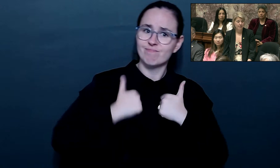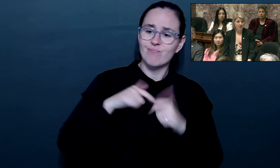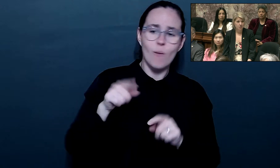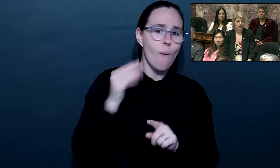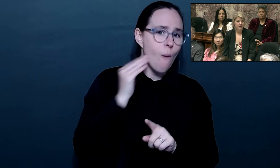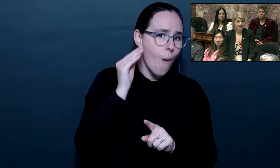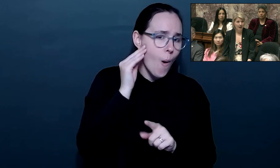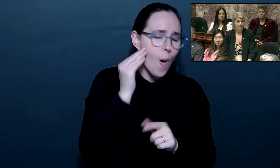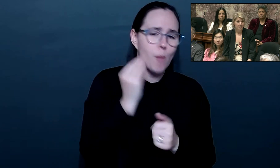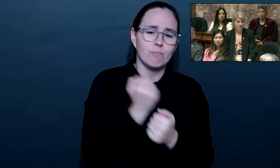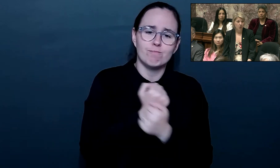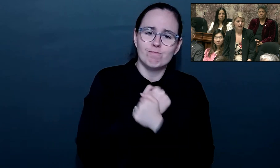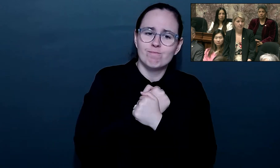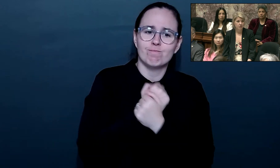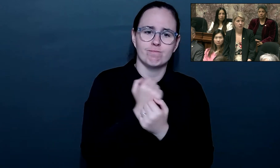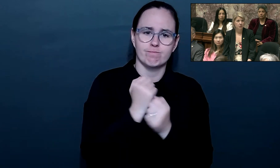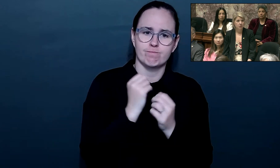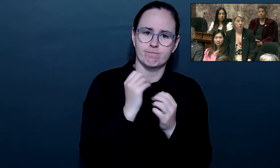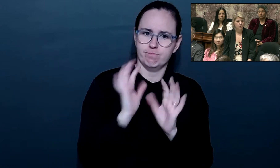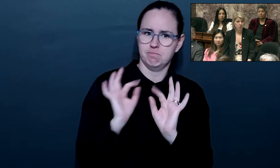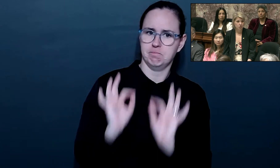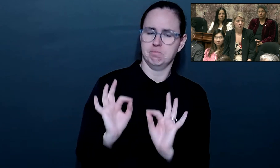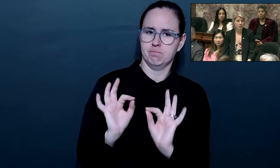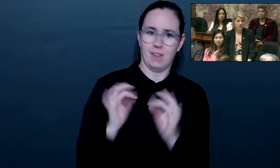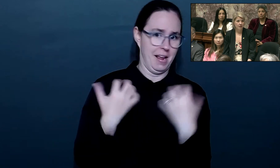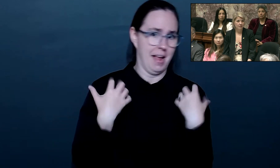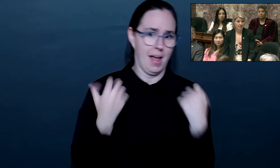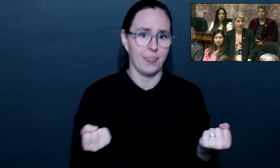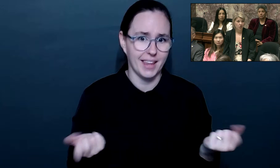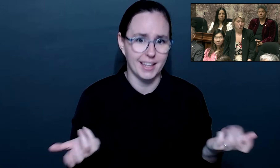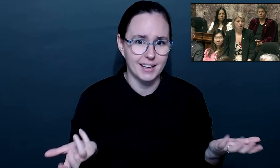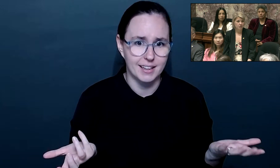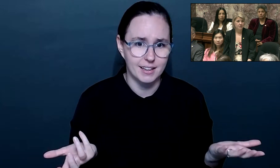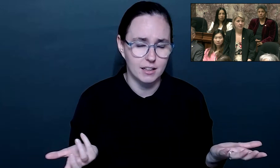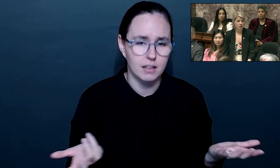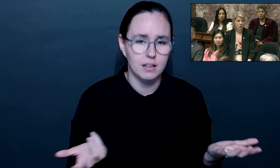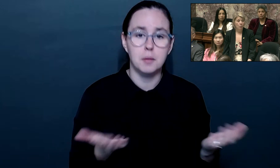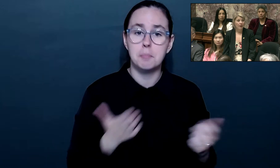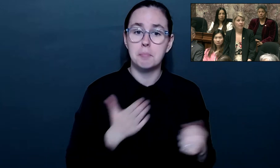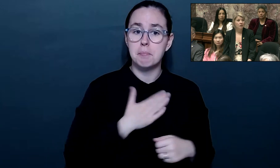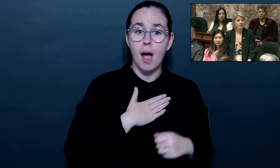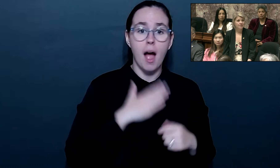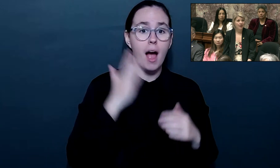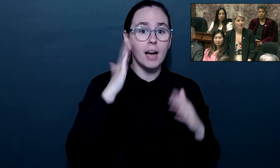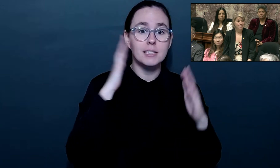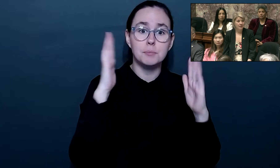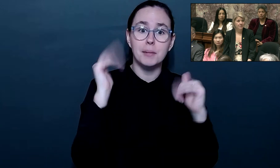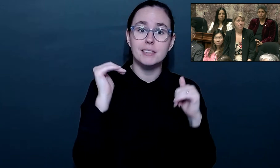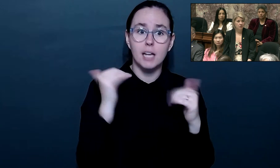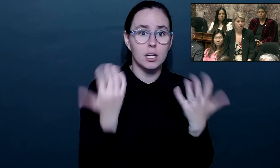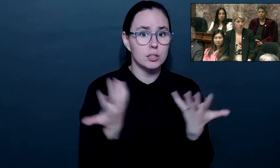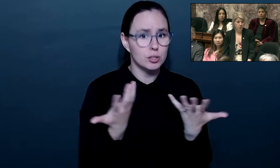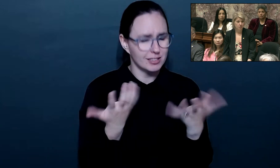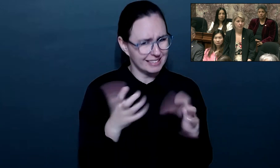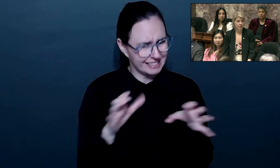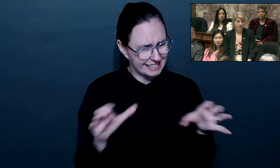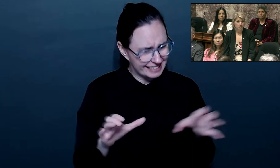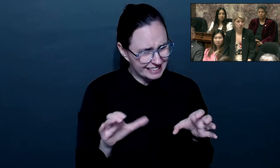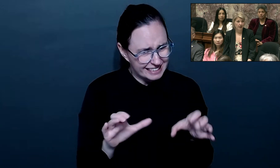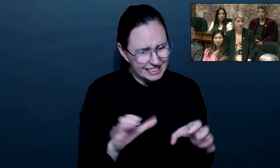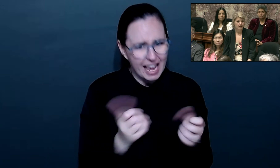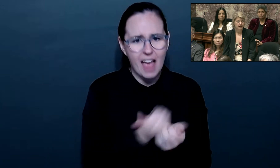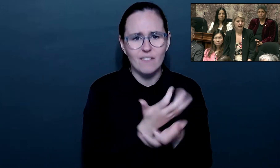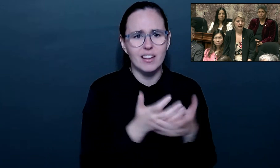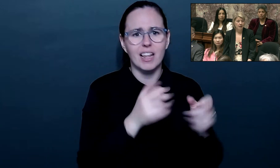that my ministry does everything possible to ensure that that occurs. When there is a safety concern for